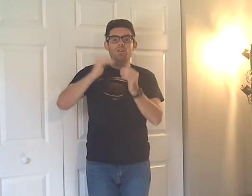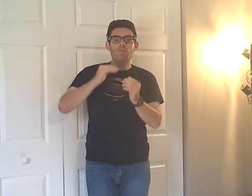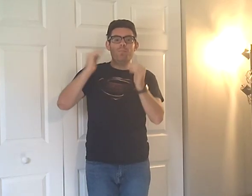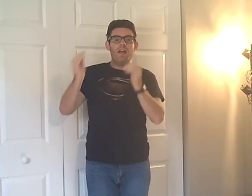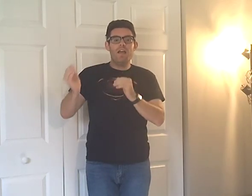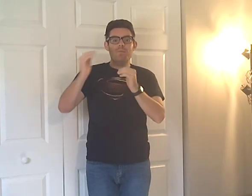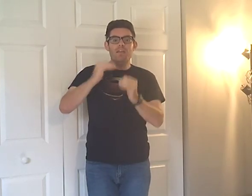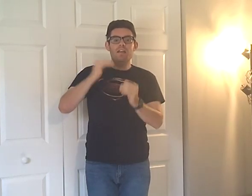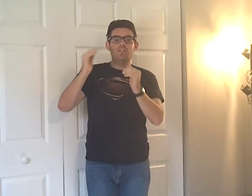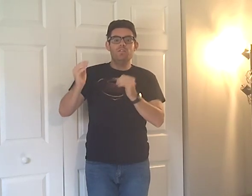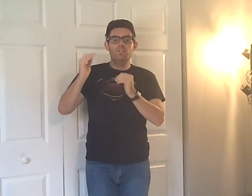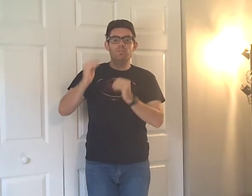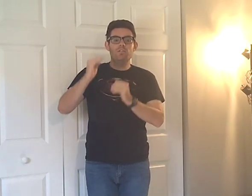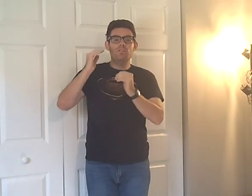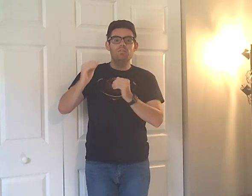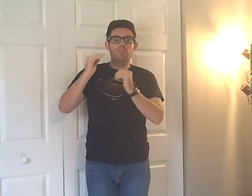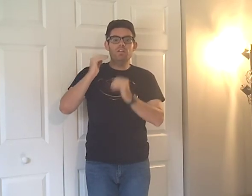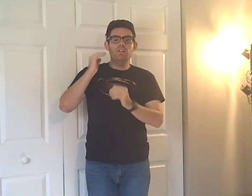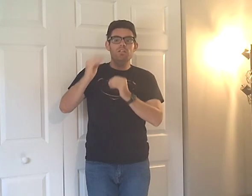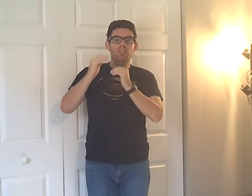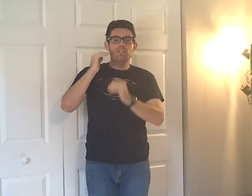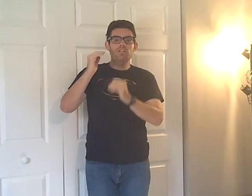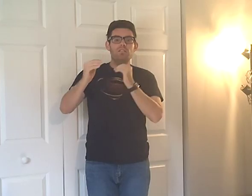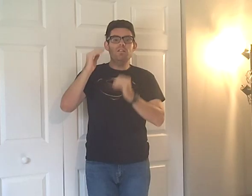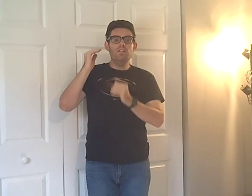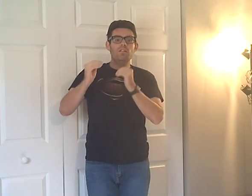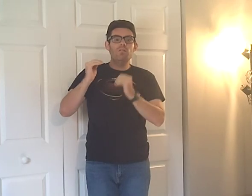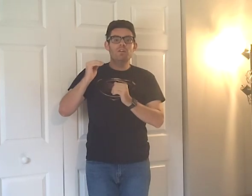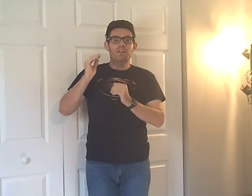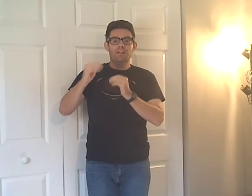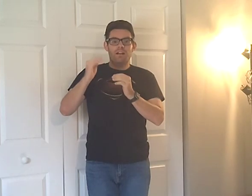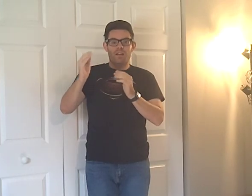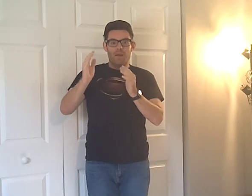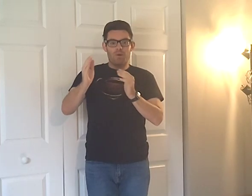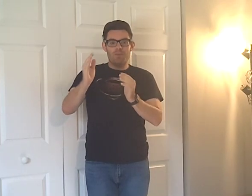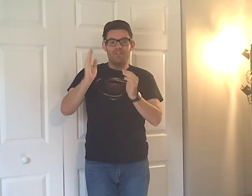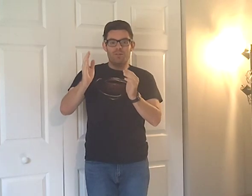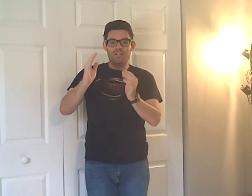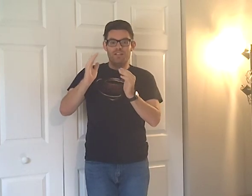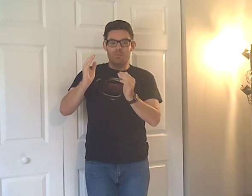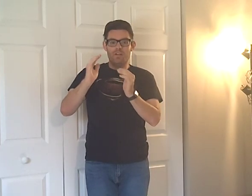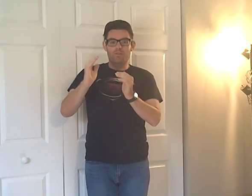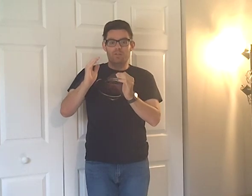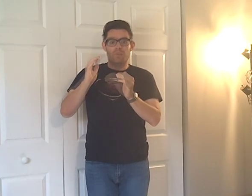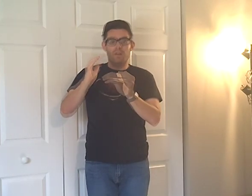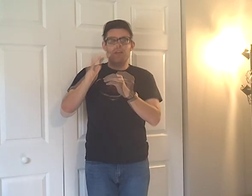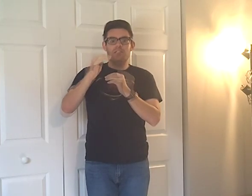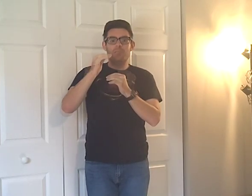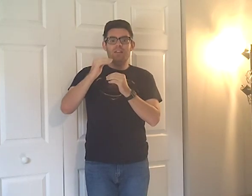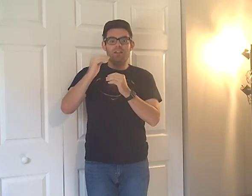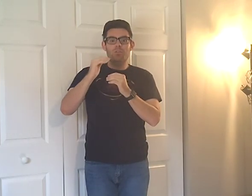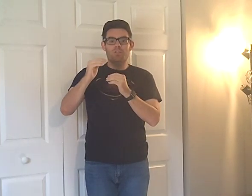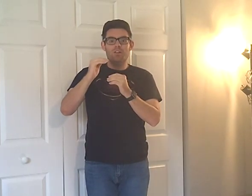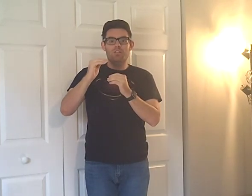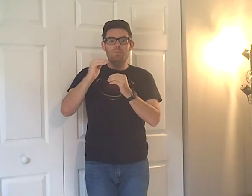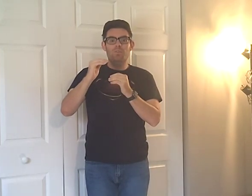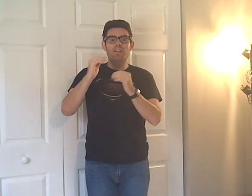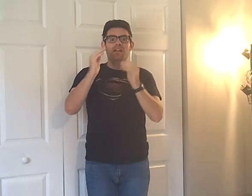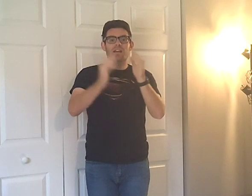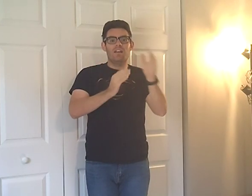you, baby, do do do do do do do." Okay, I promise that's all the singing I'm going to do in this vlog. So that's the main title song of this movie, and it